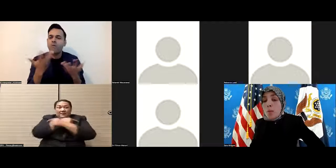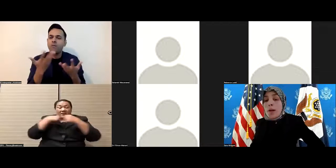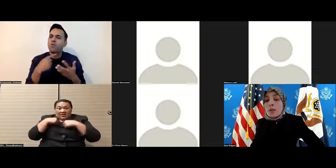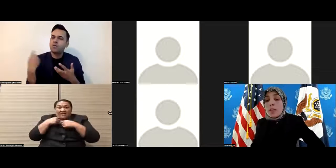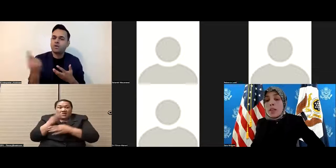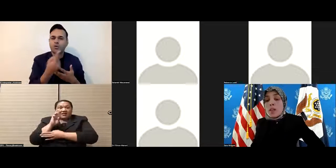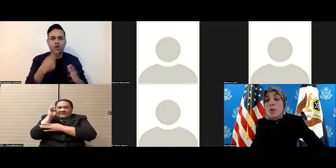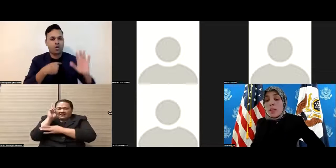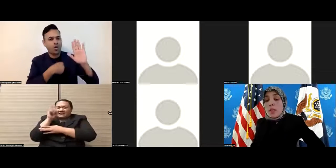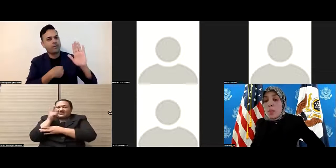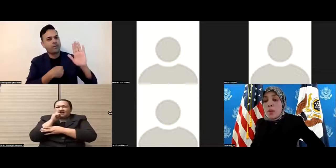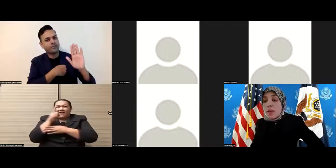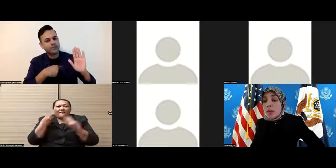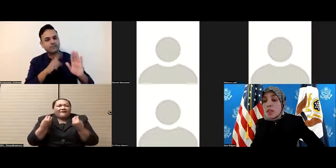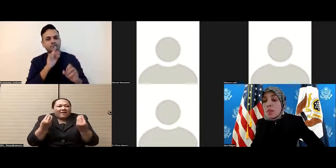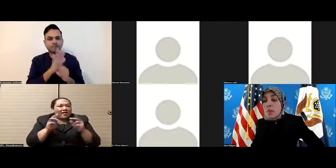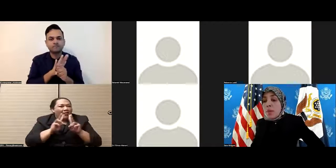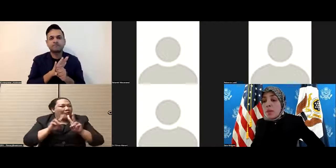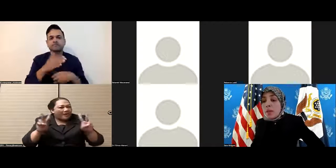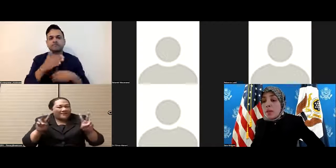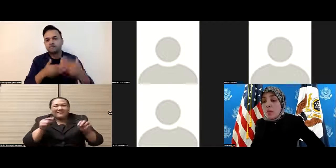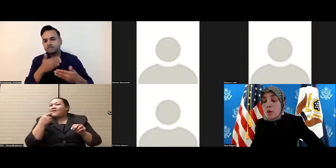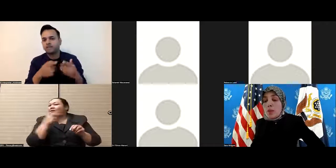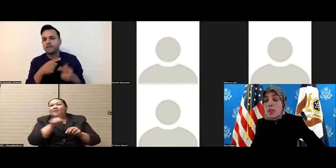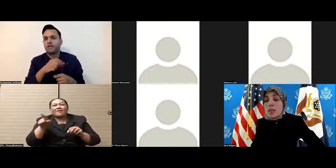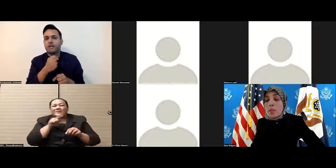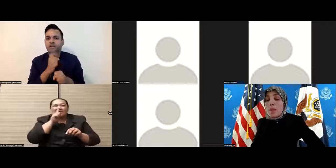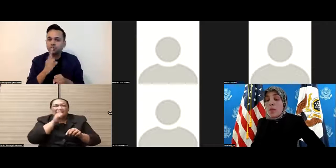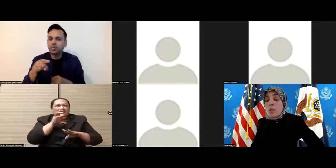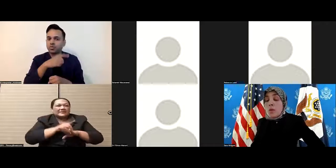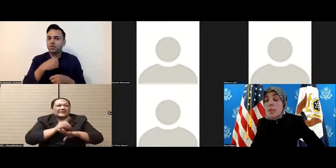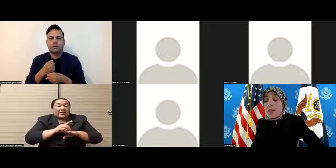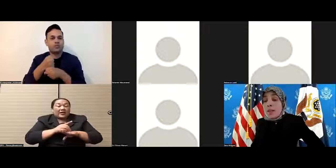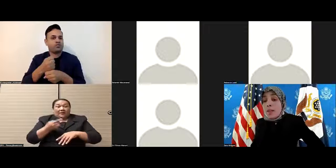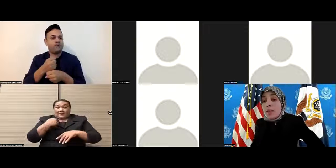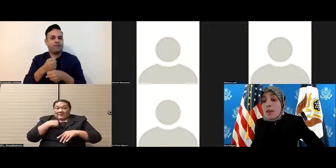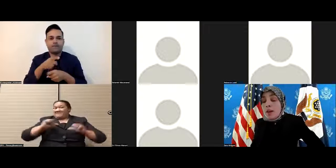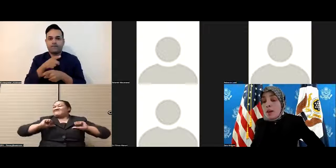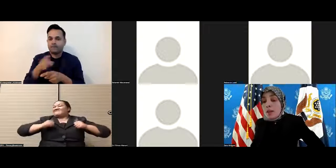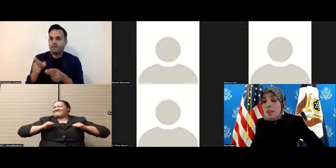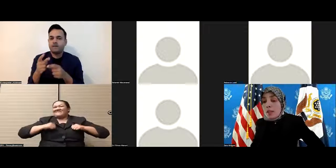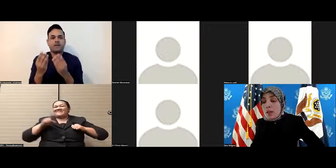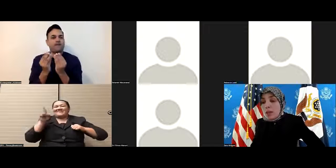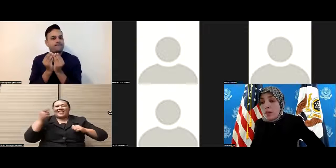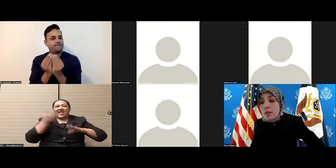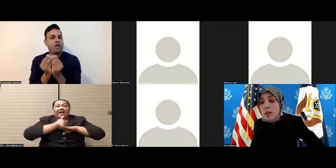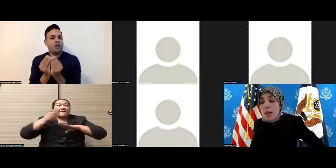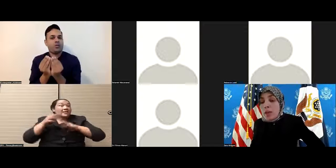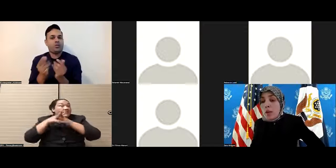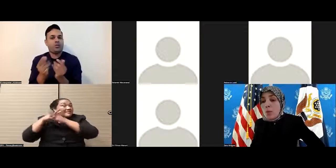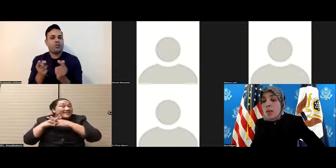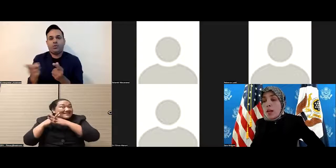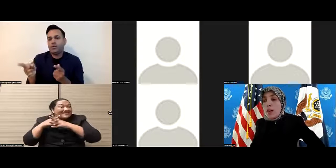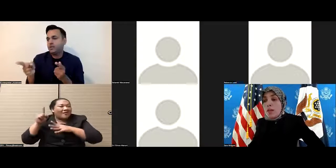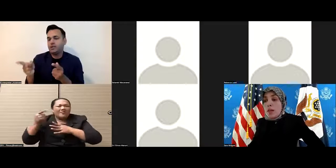I am proud to say that the US government has made commitments, both State Department and USAID, that are cross-sectional